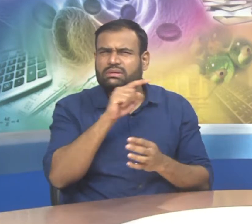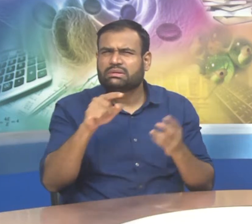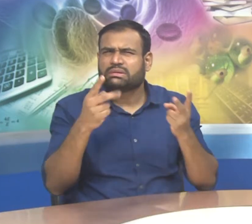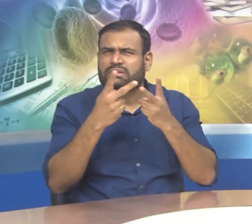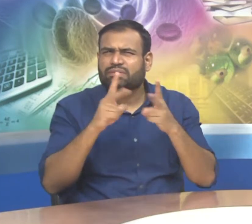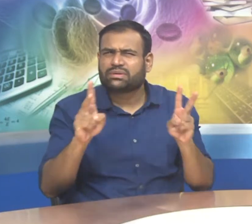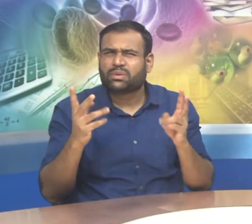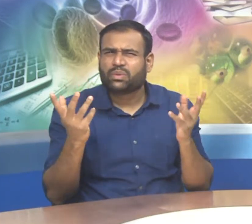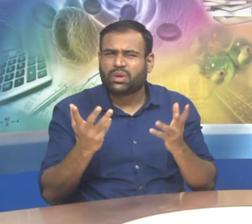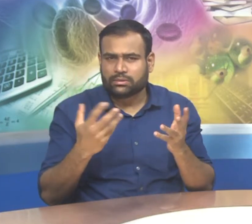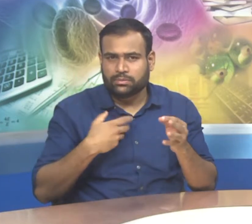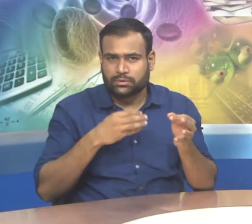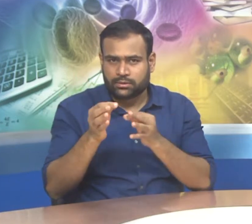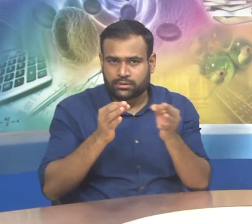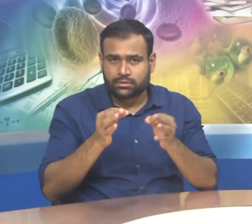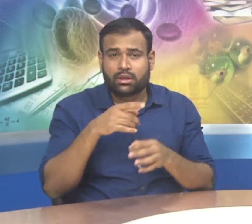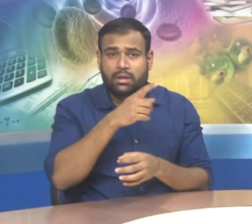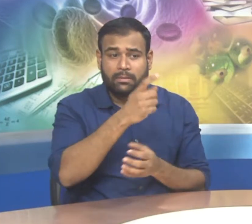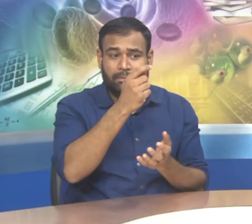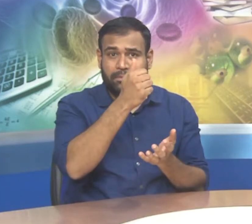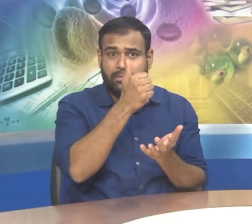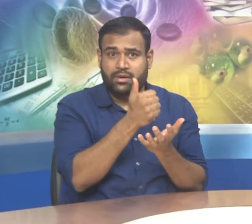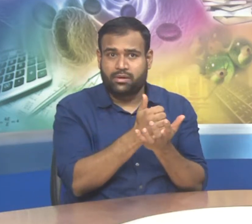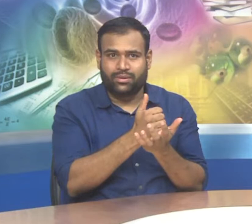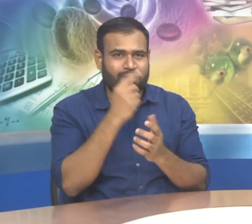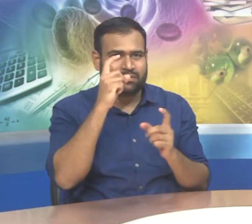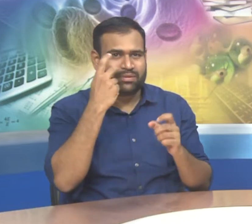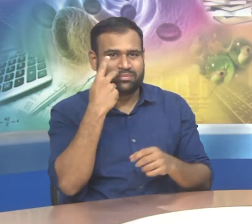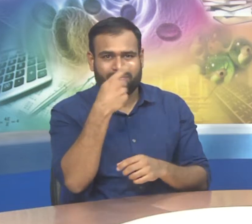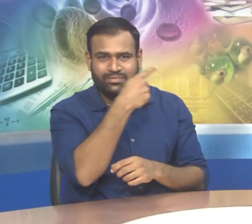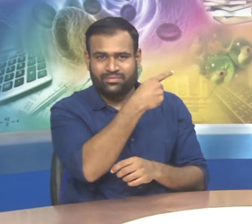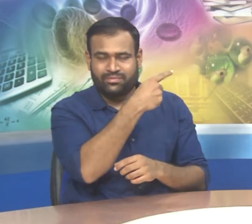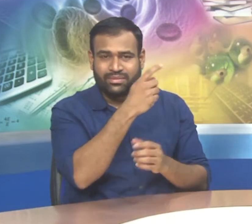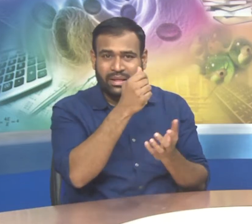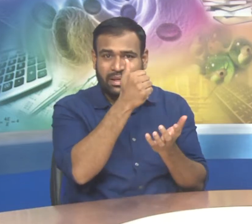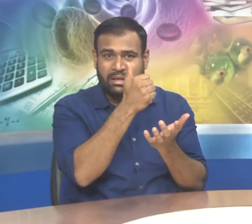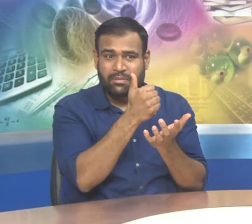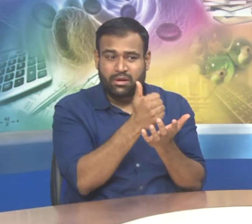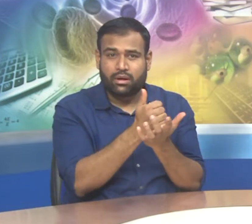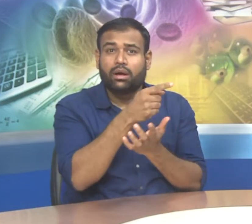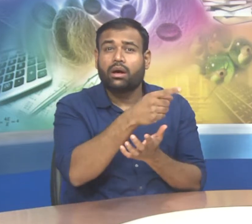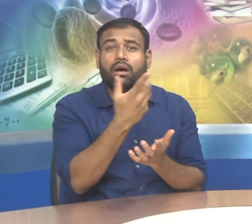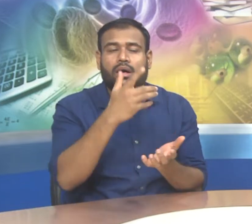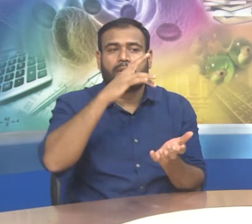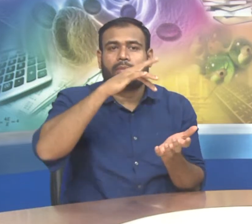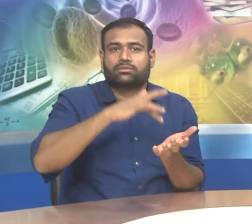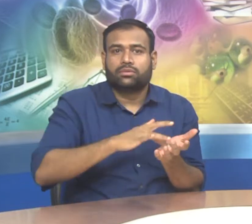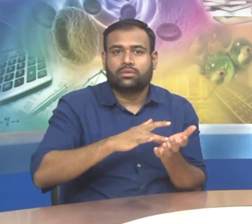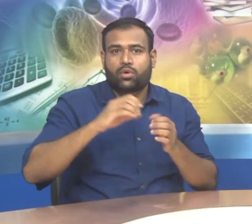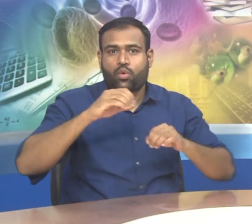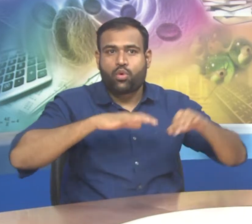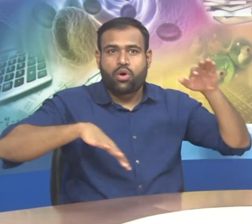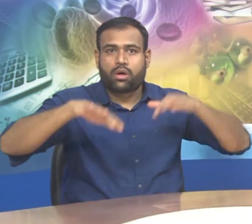and money lenders. The basic difference between both is